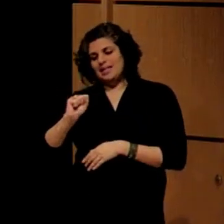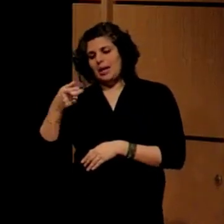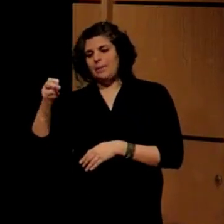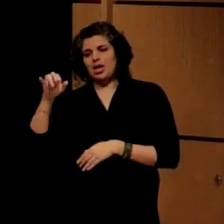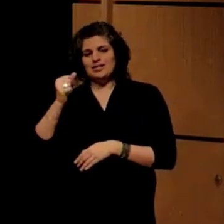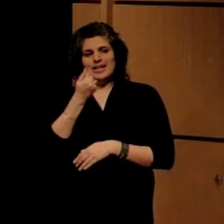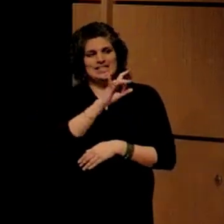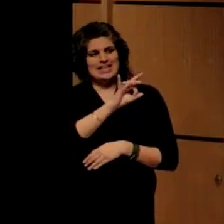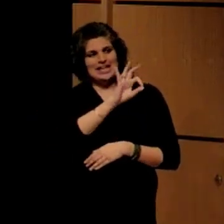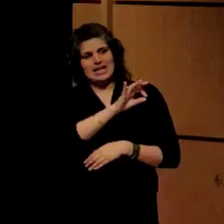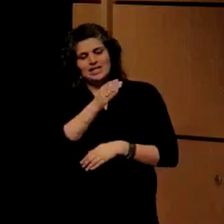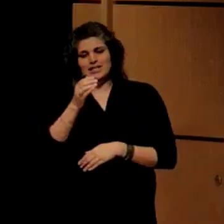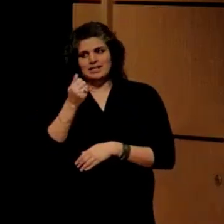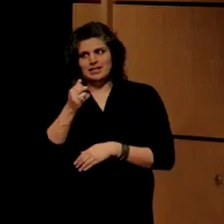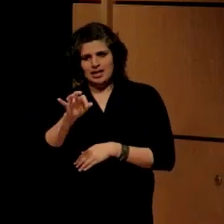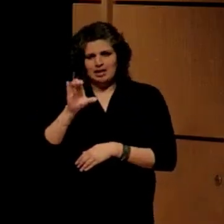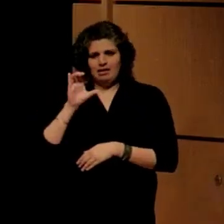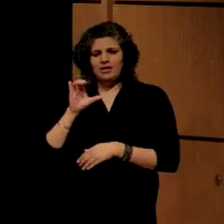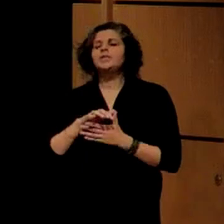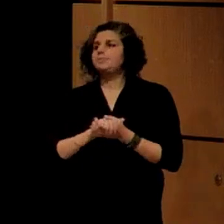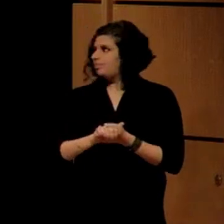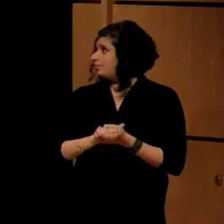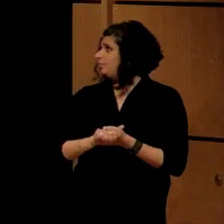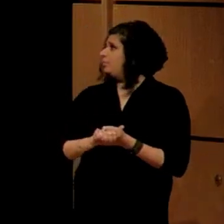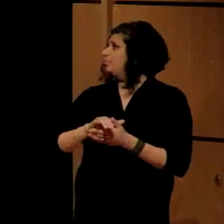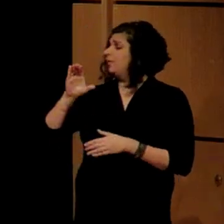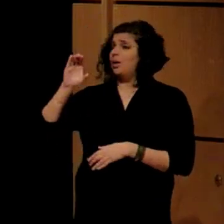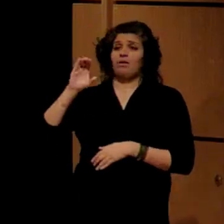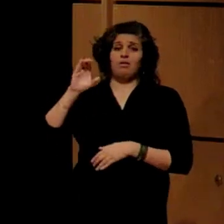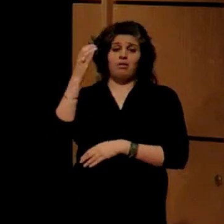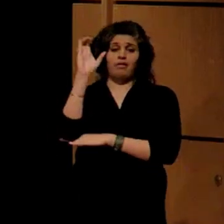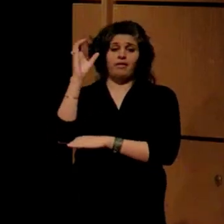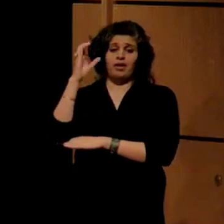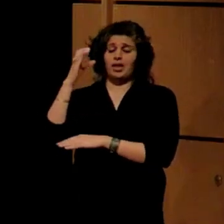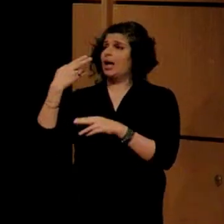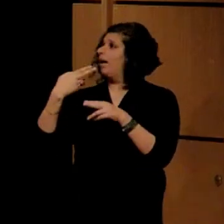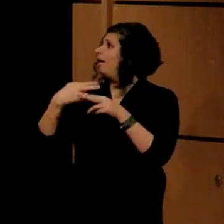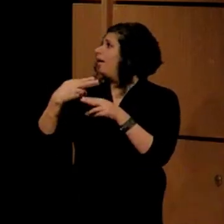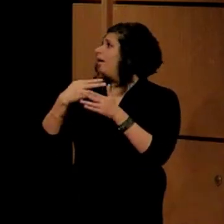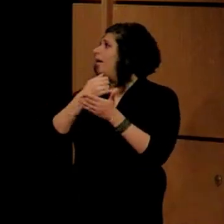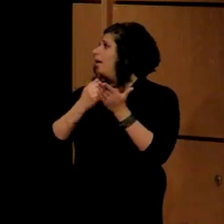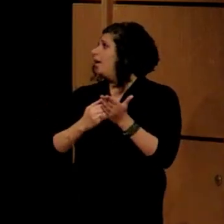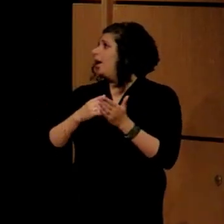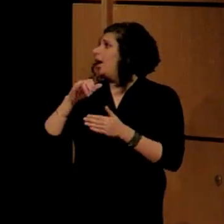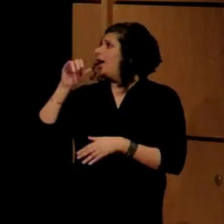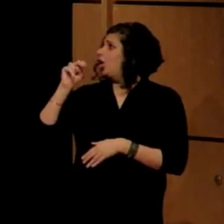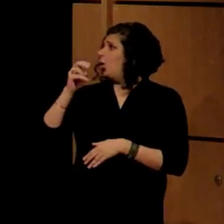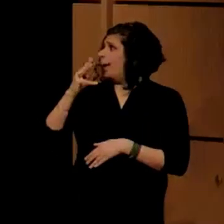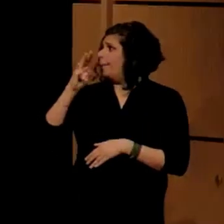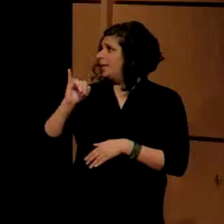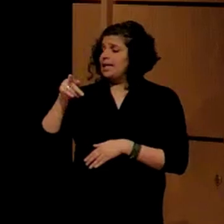1900. This thought-provoking work by Colombian artist Noemi Perez from the Palmar series,